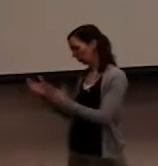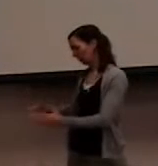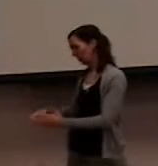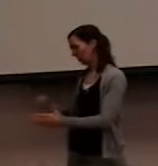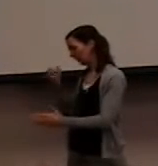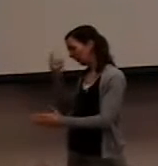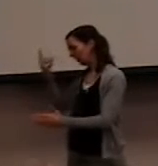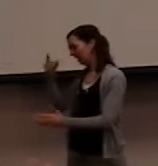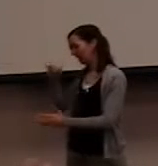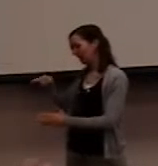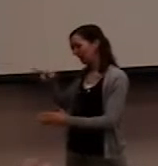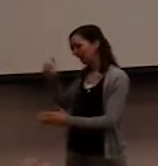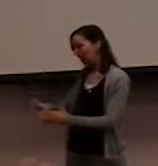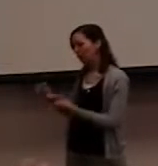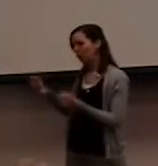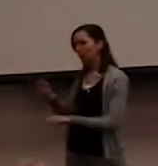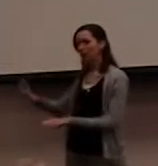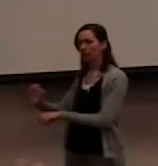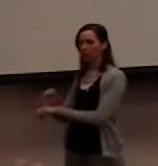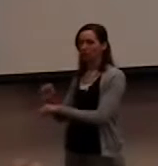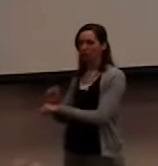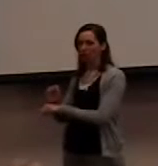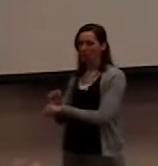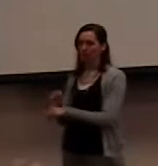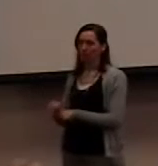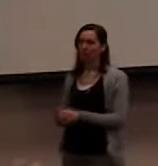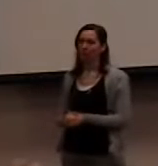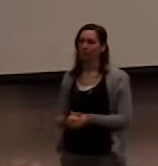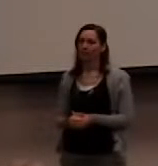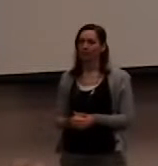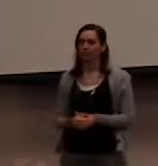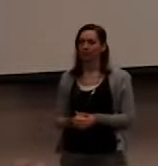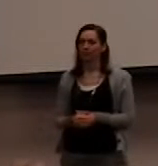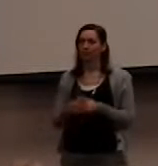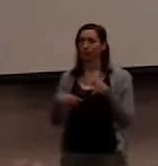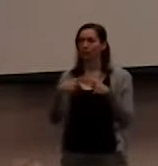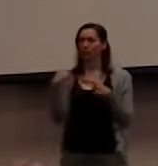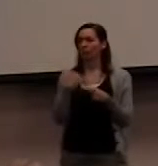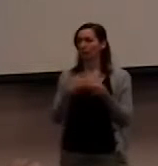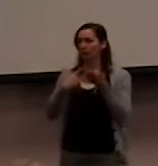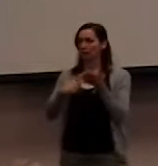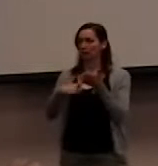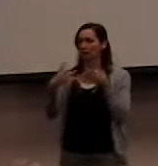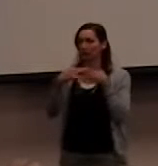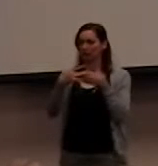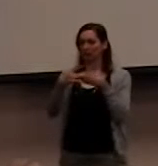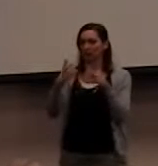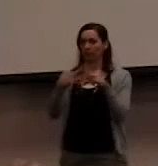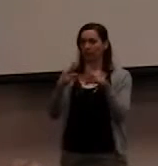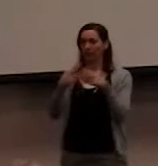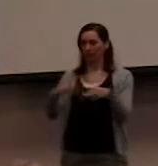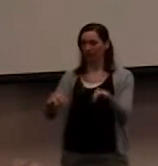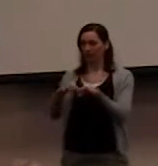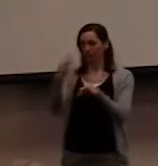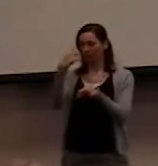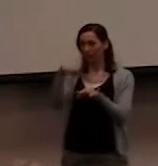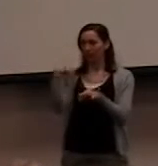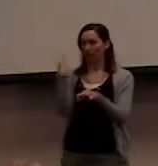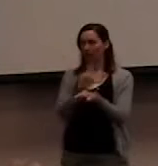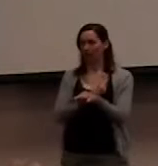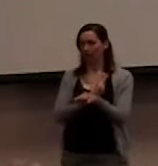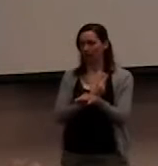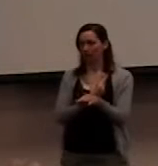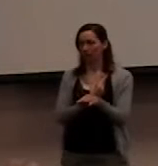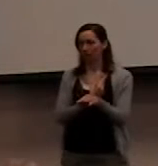Now, also, when you talk about leadership, it's very important to break things down. The unnamed